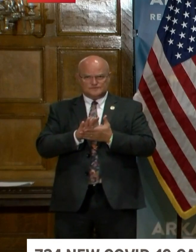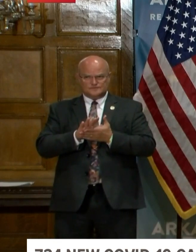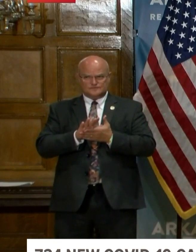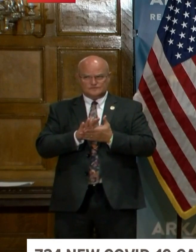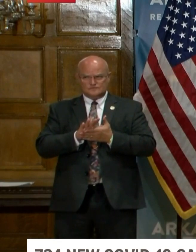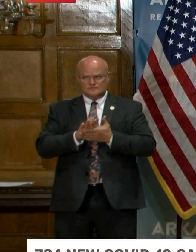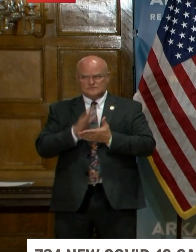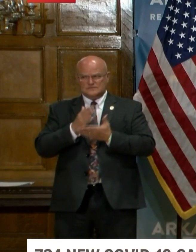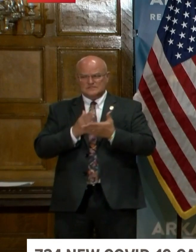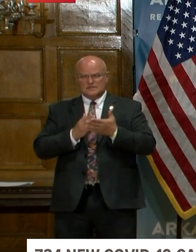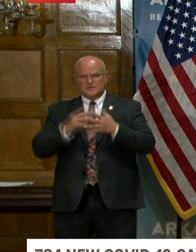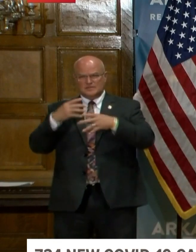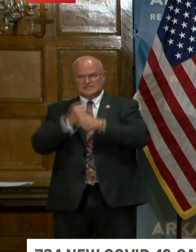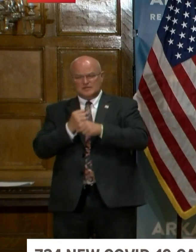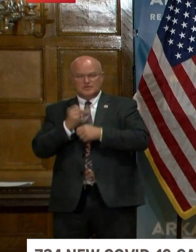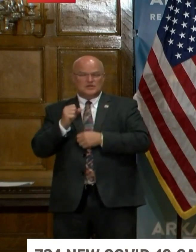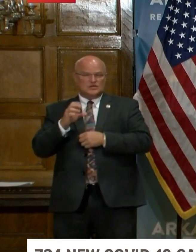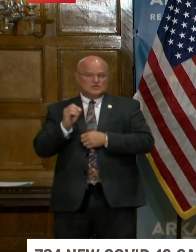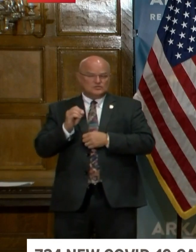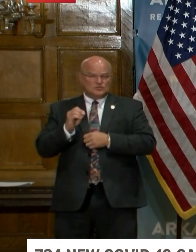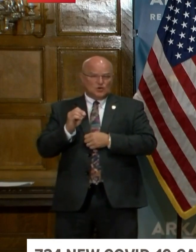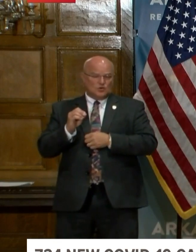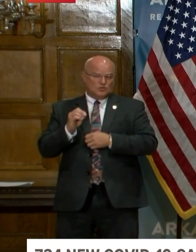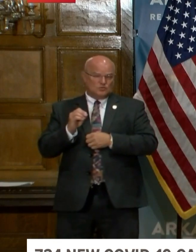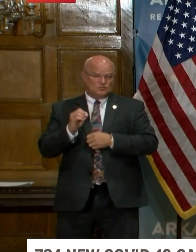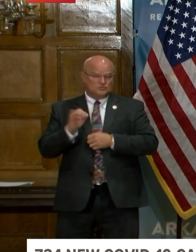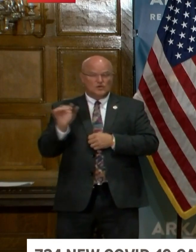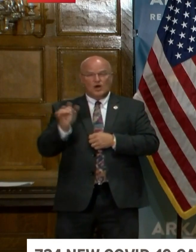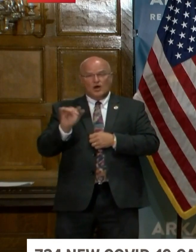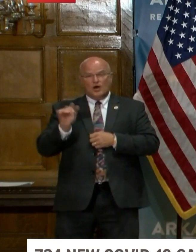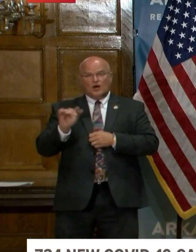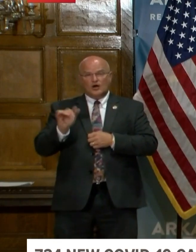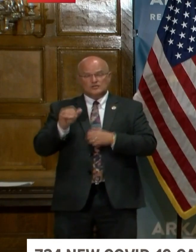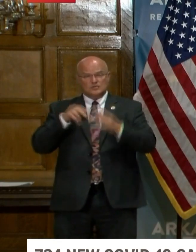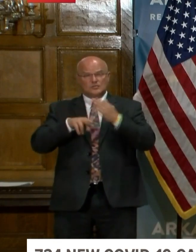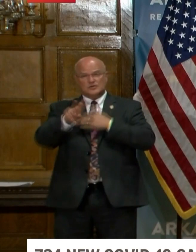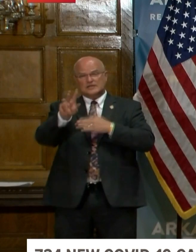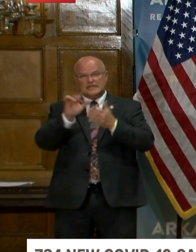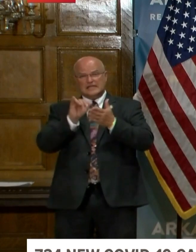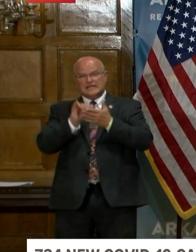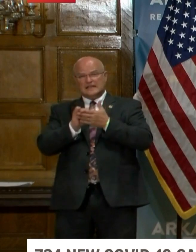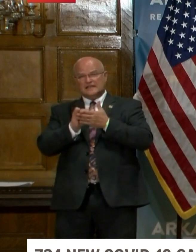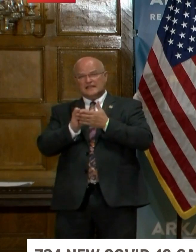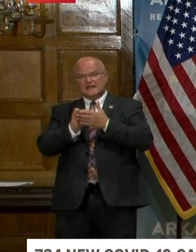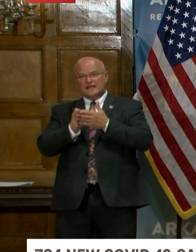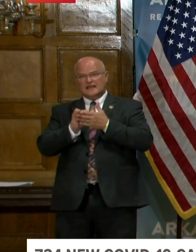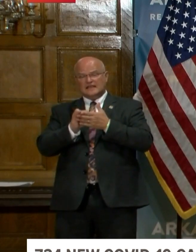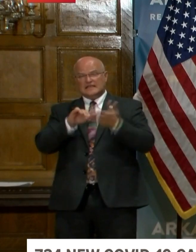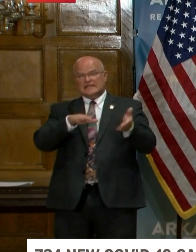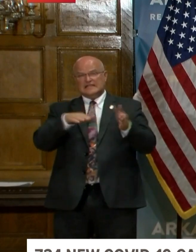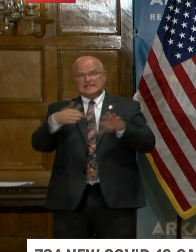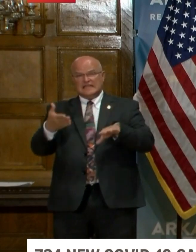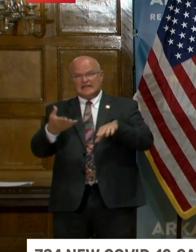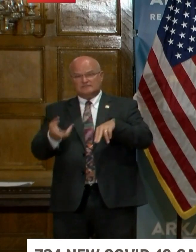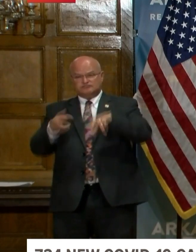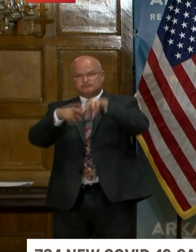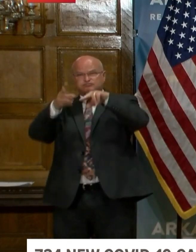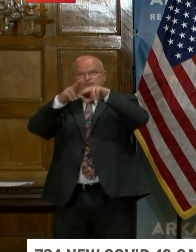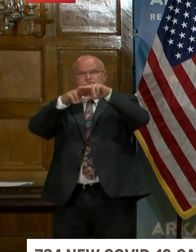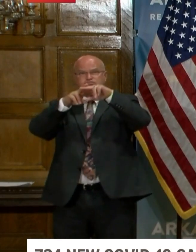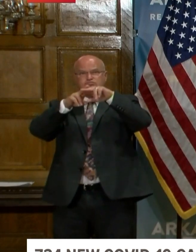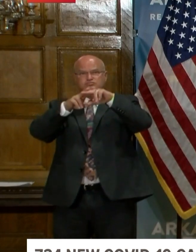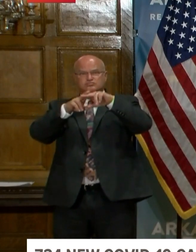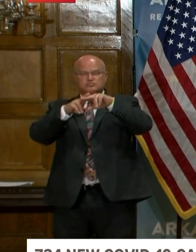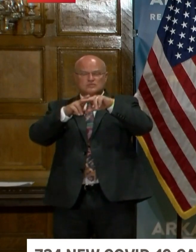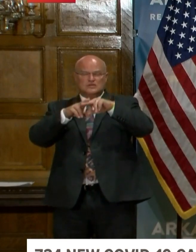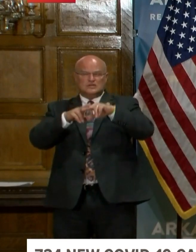You know, some of their summaries. And so it also predicts that deaths will be substantially higher unless we do